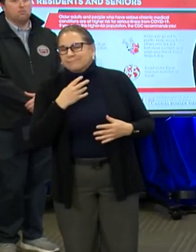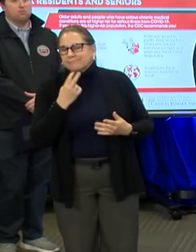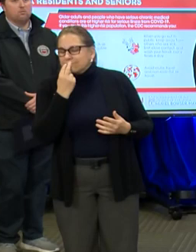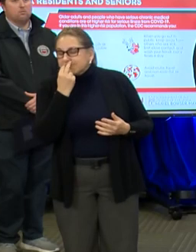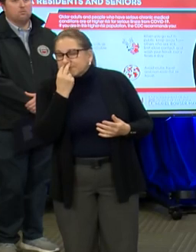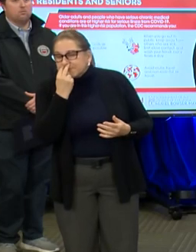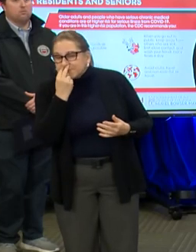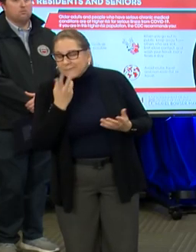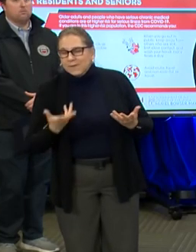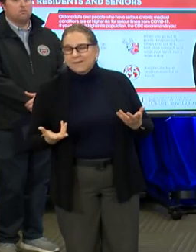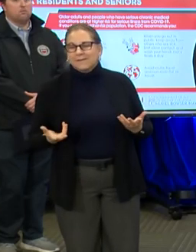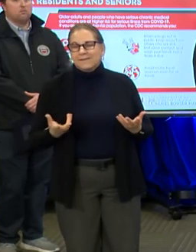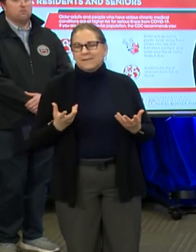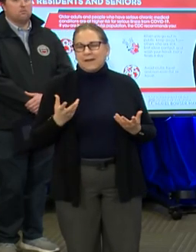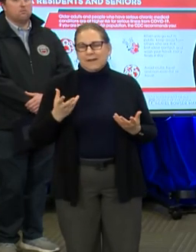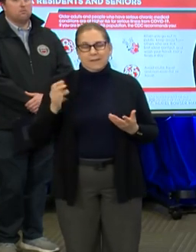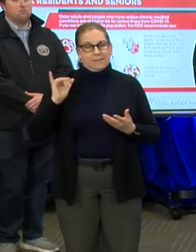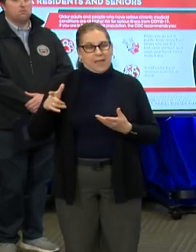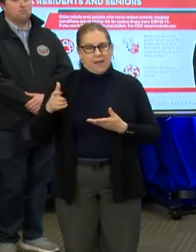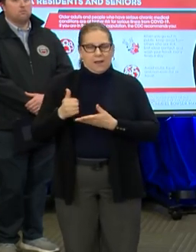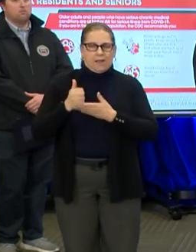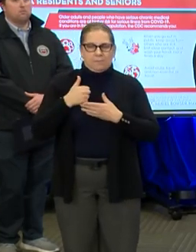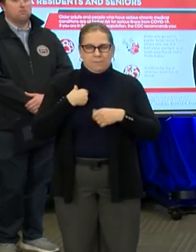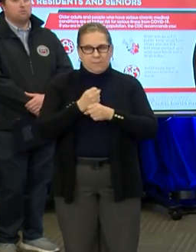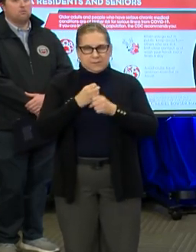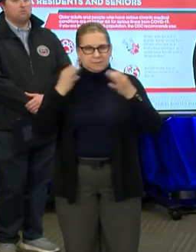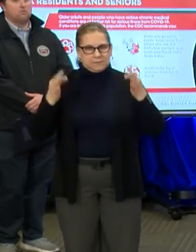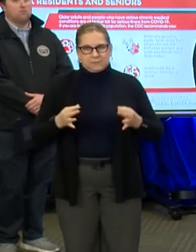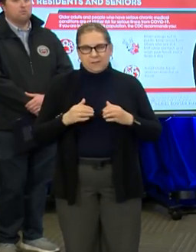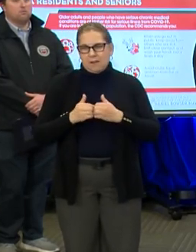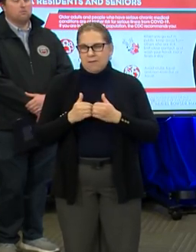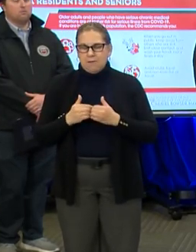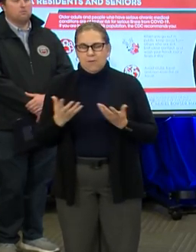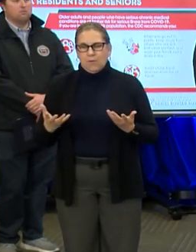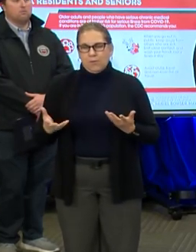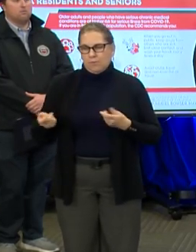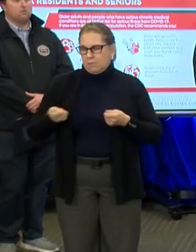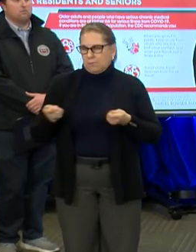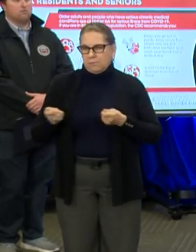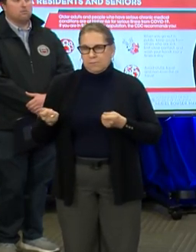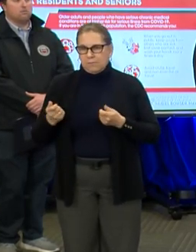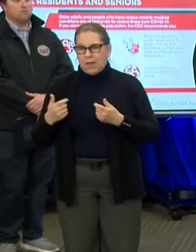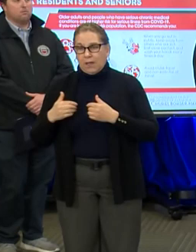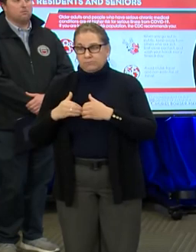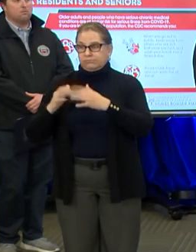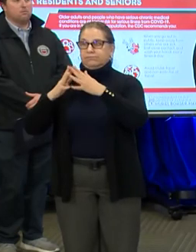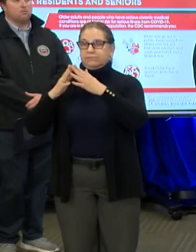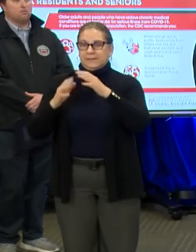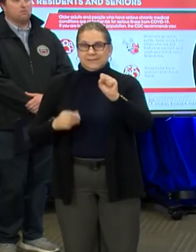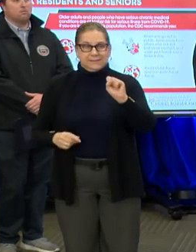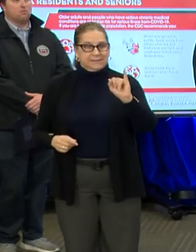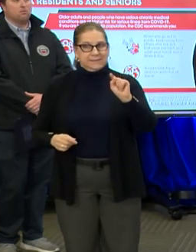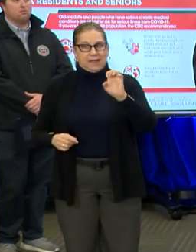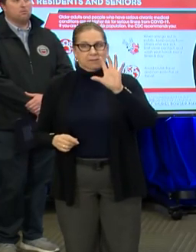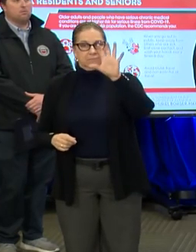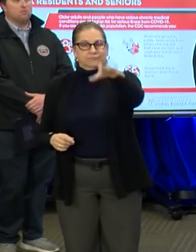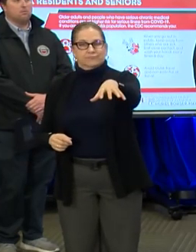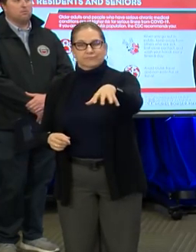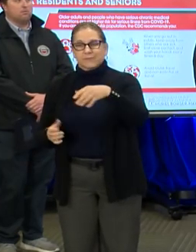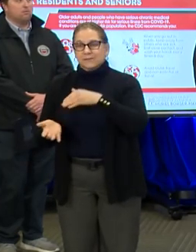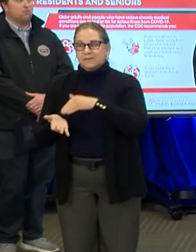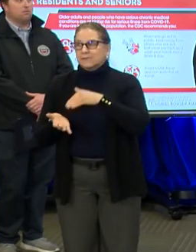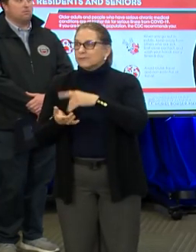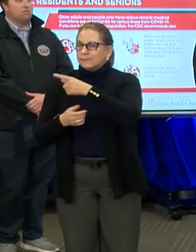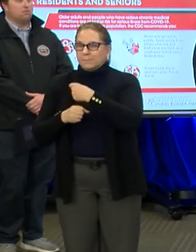where we build laboratory capacity at the public health lab, how our health system providers are making decisions about what to